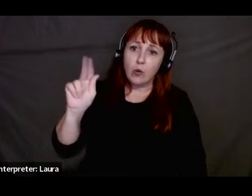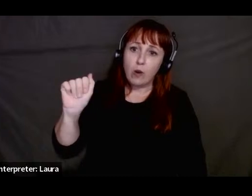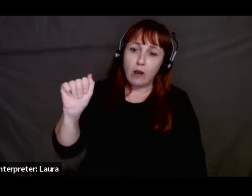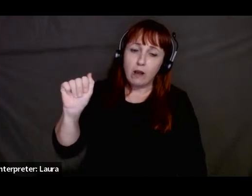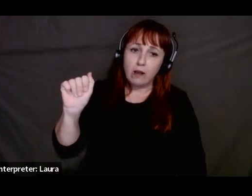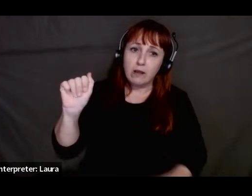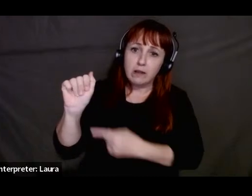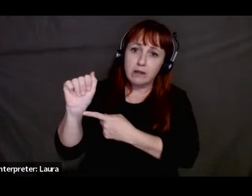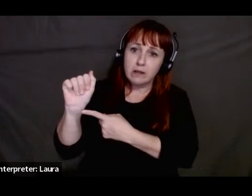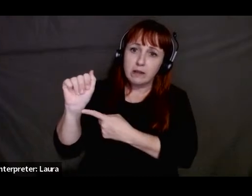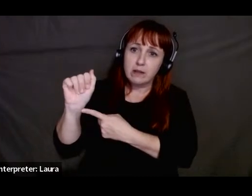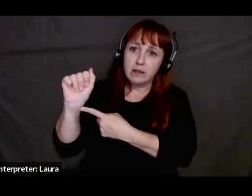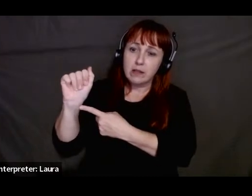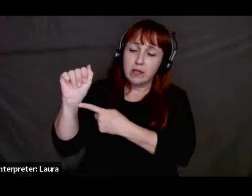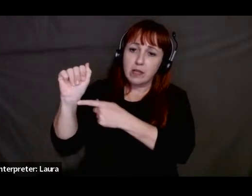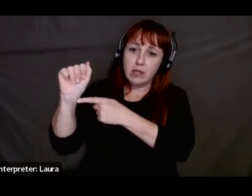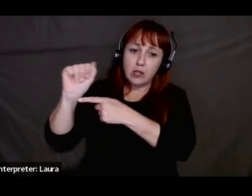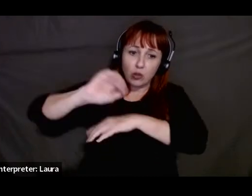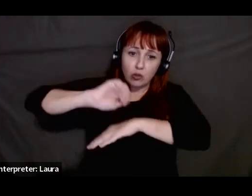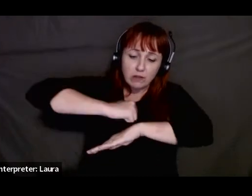They put these lands here,